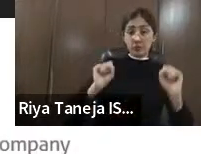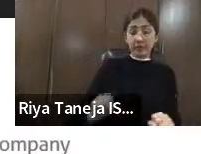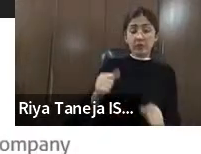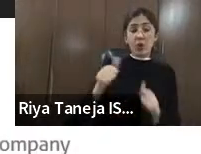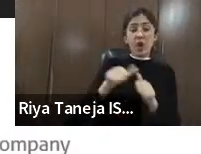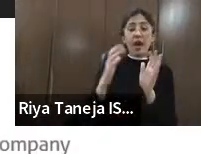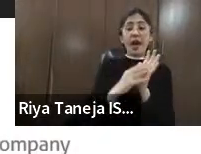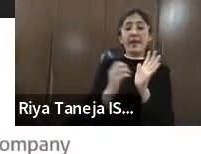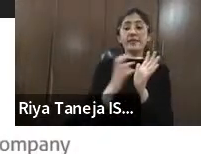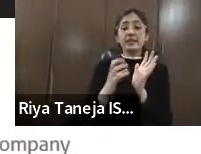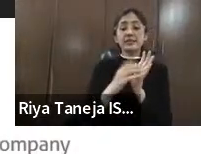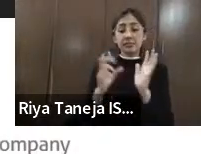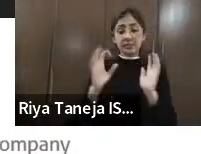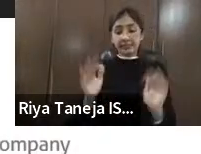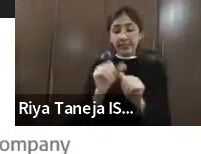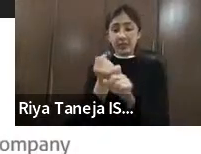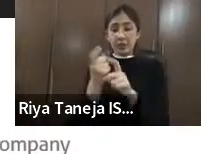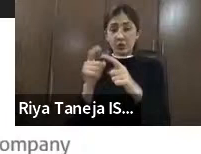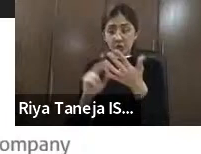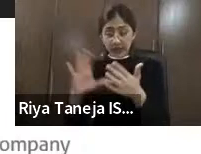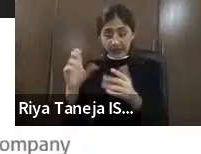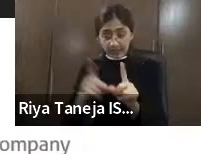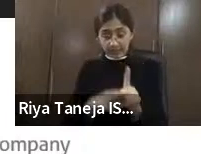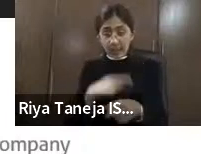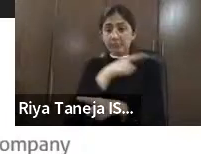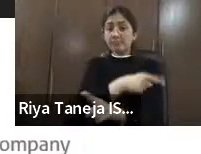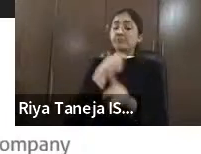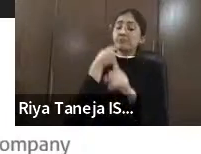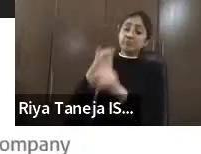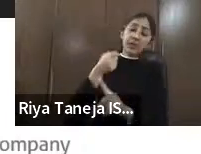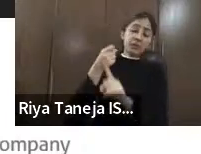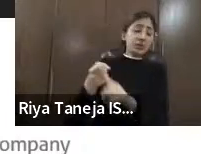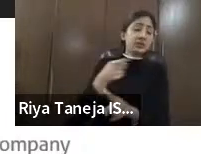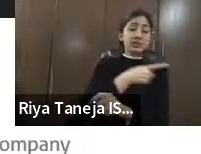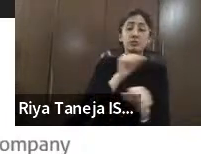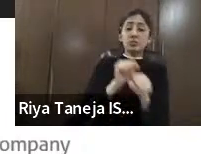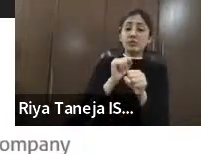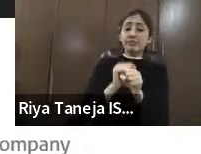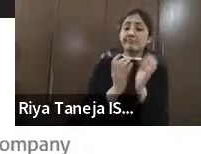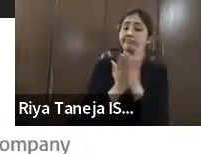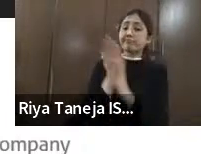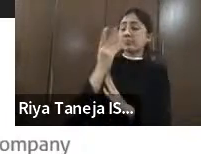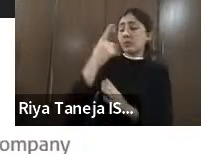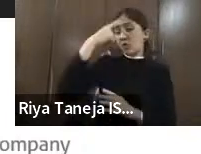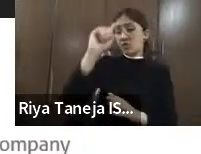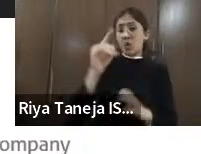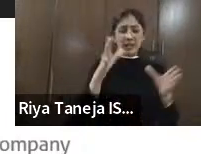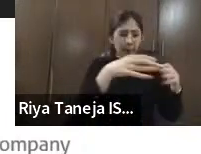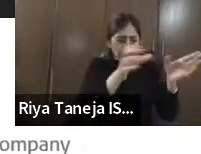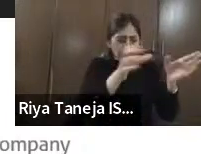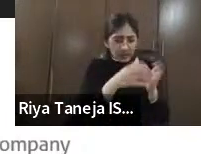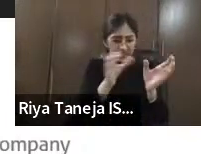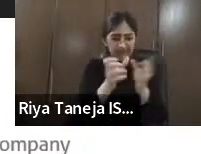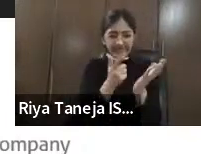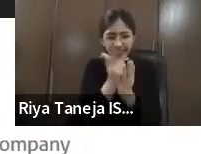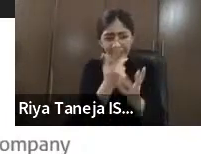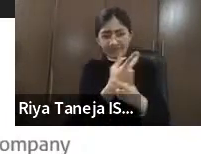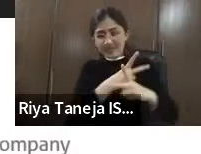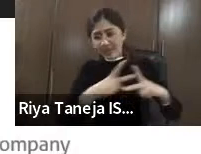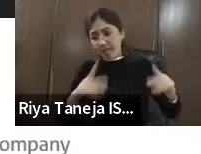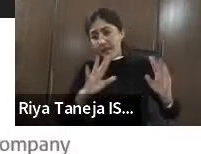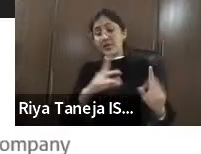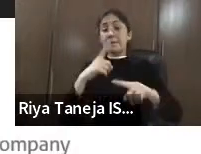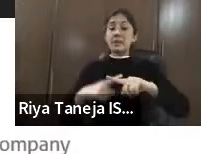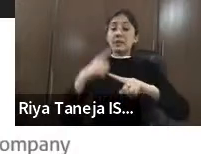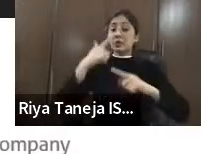a rights activist for vulnerable communities, and an advocate of women's empowerment. In 1993,